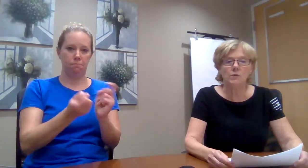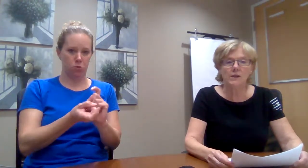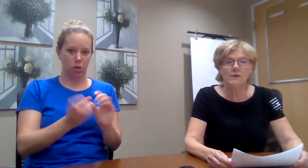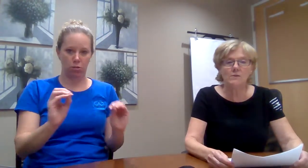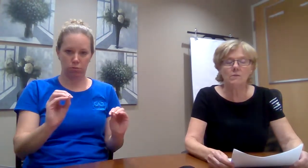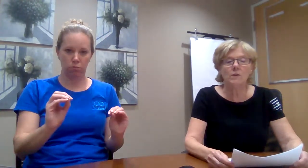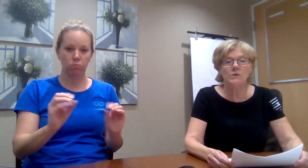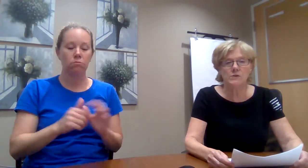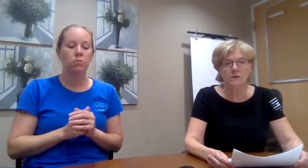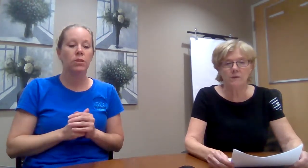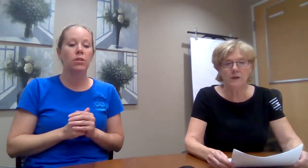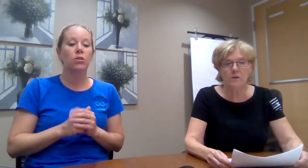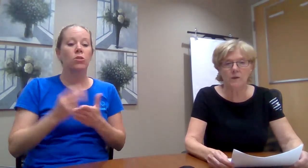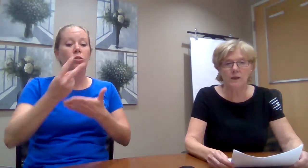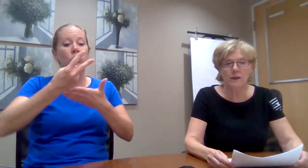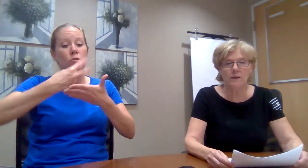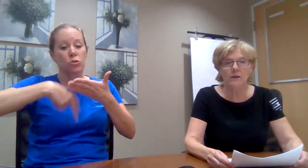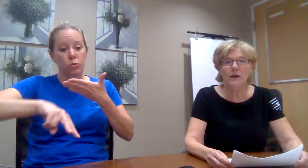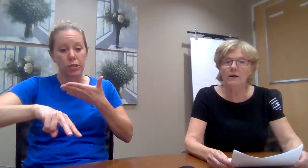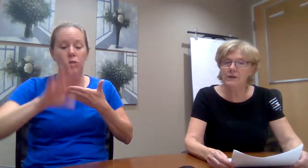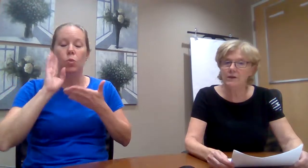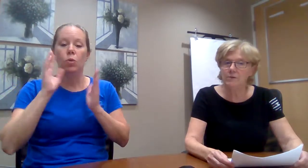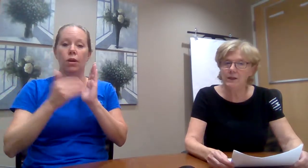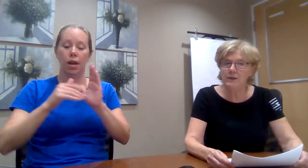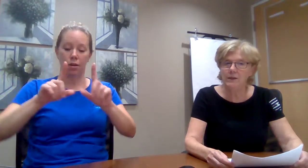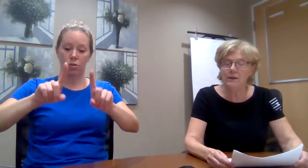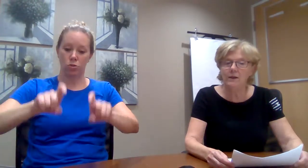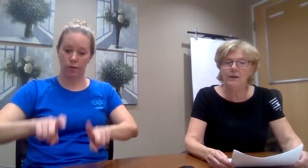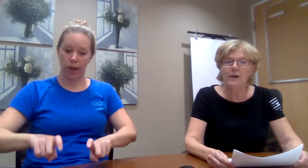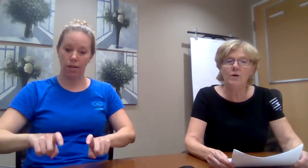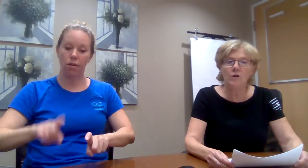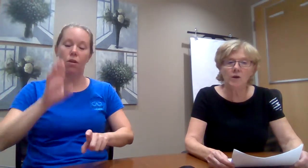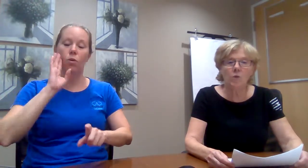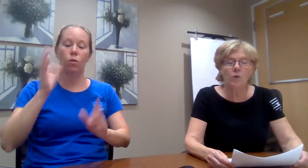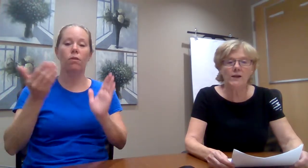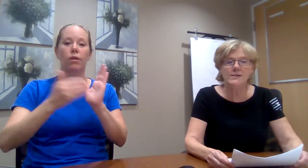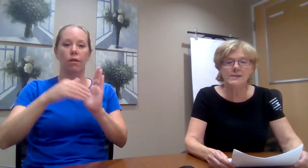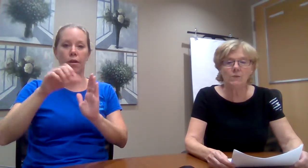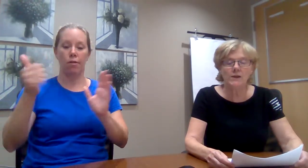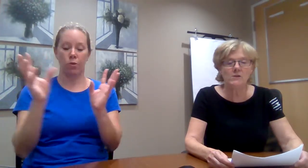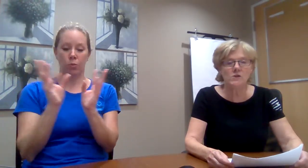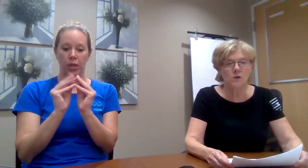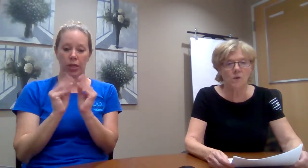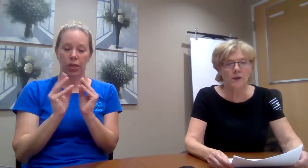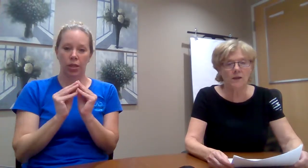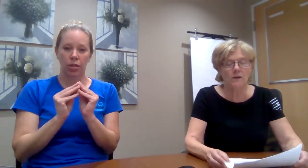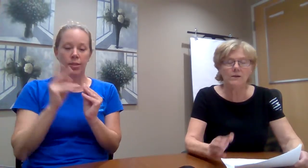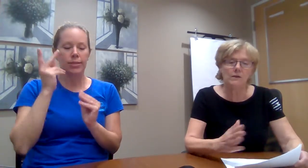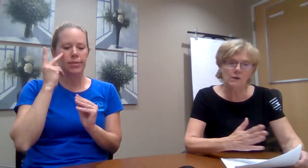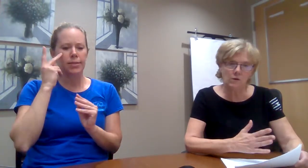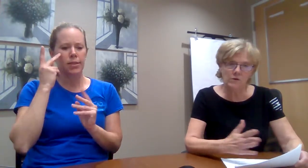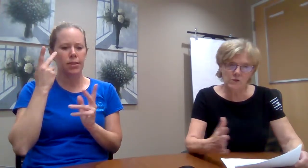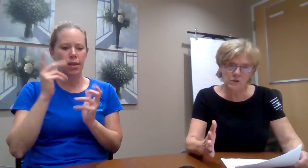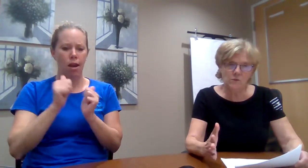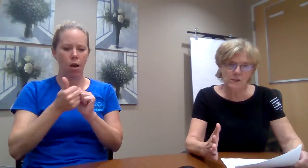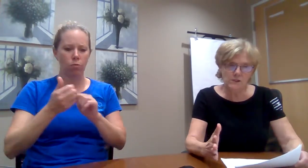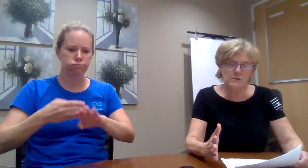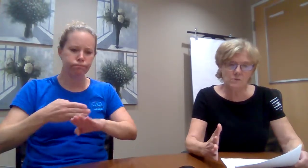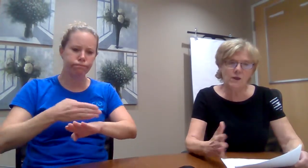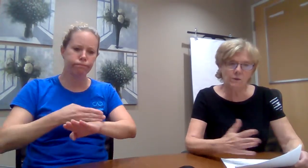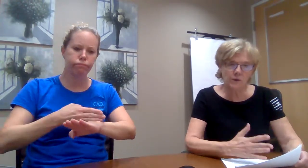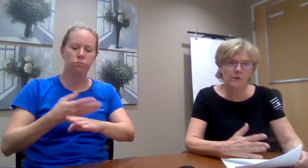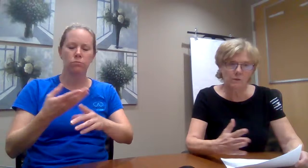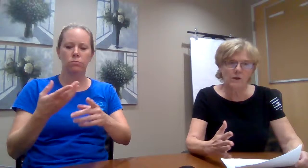In 2 weeks, we will survey you again and have another meeting and look at ways that we can slowly, over the 2